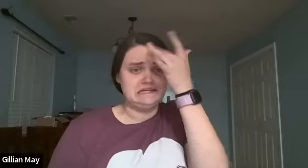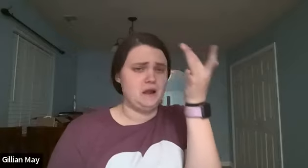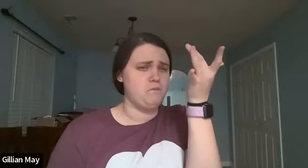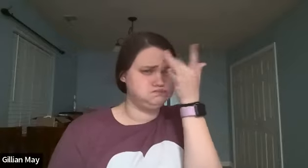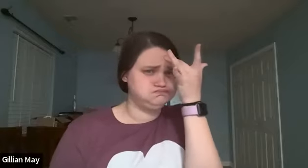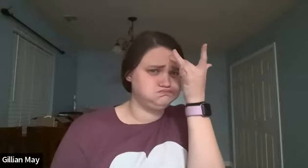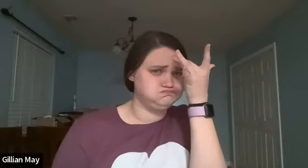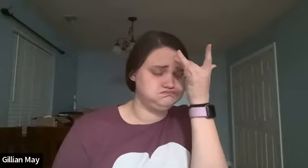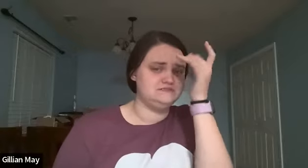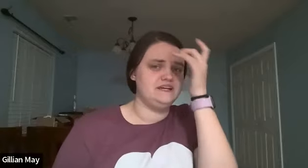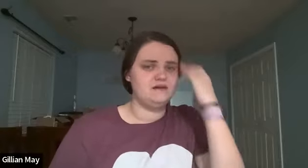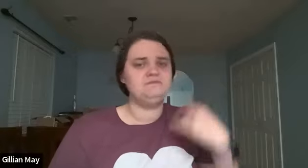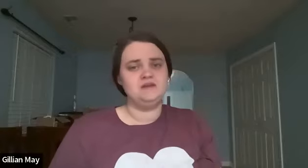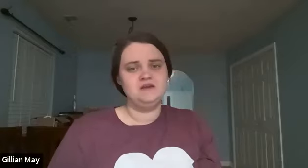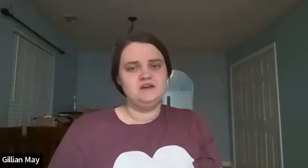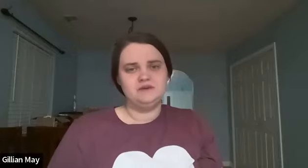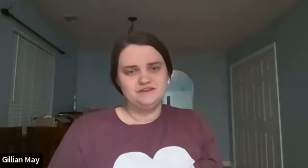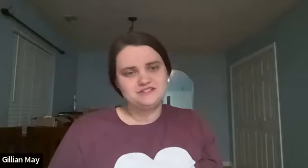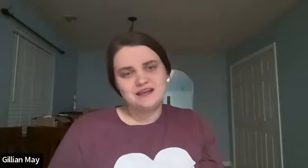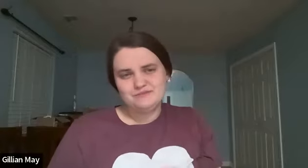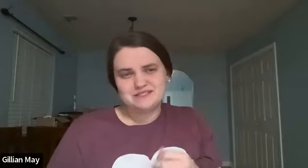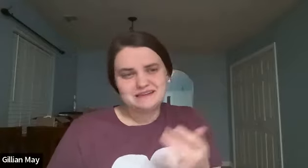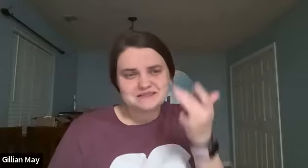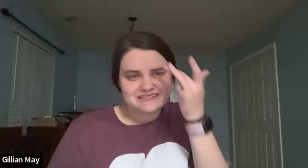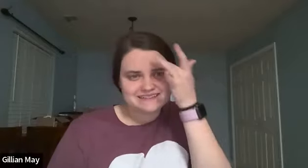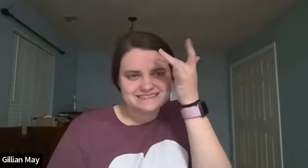Like, yeah. But if you're just like, oh, I'm just a little sick.